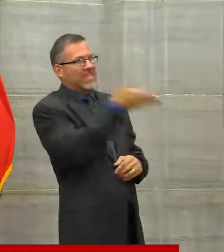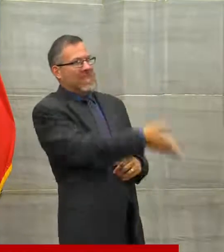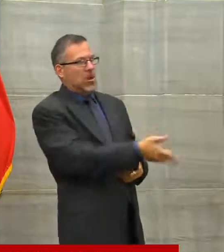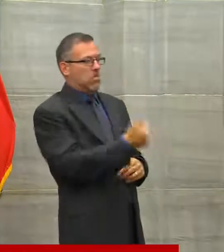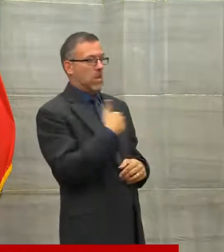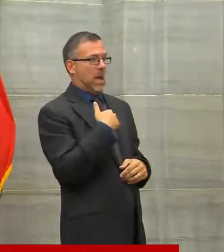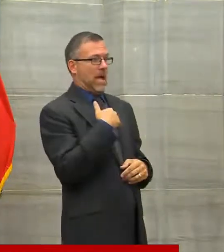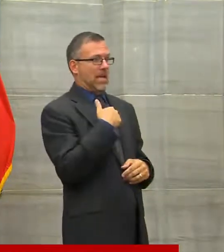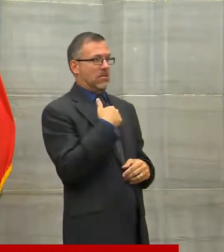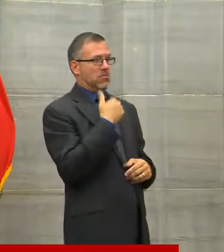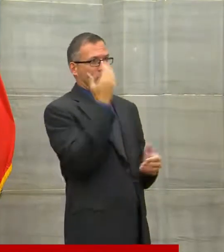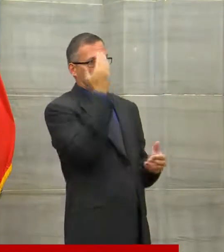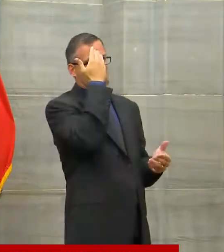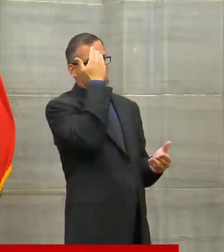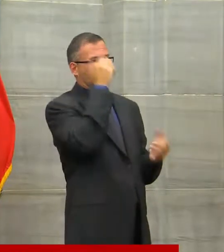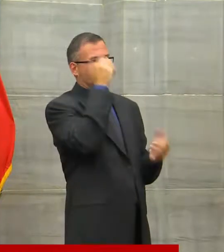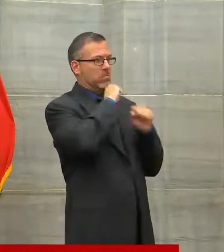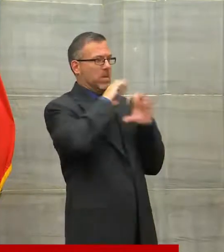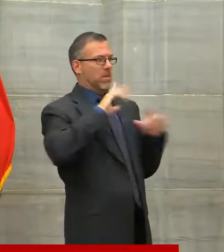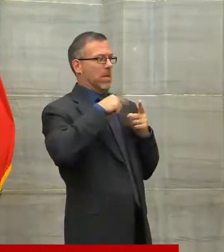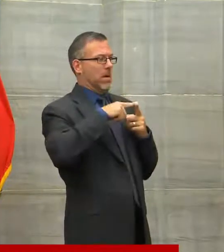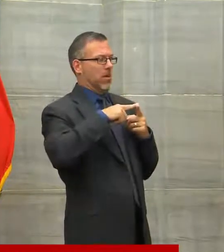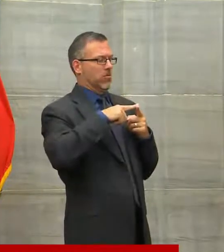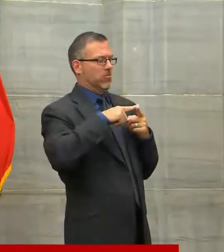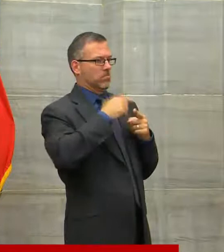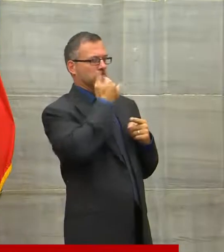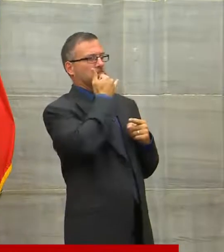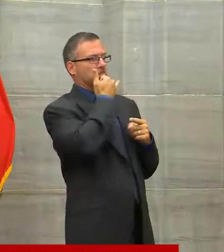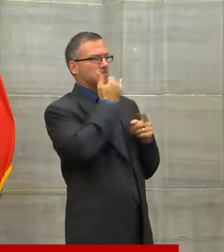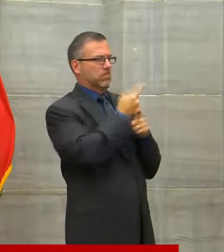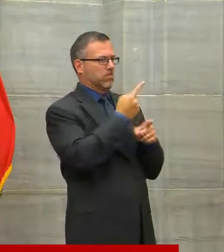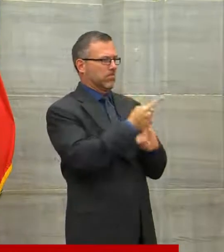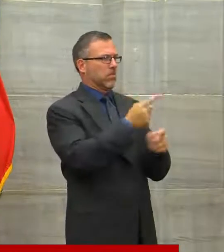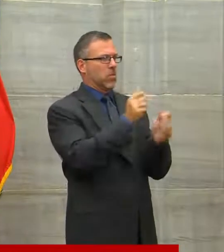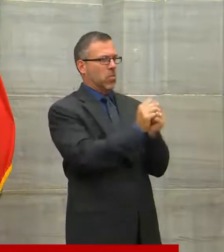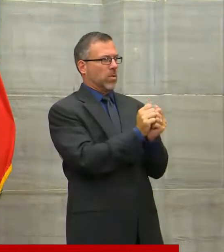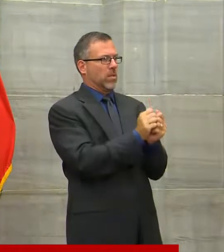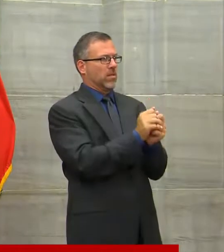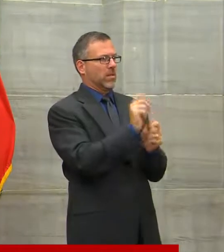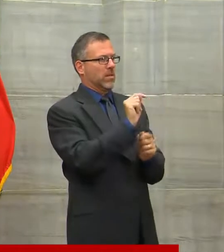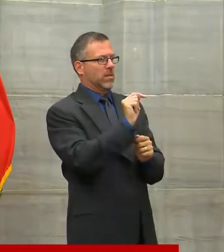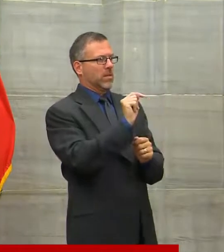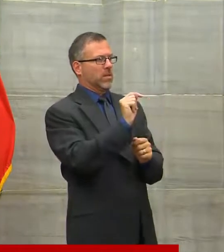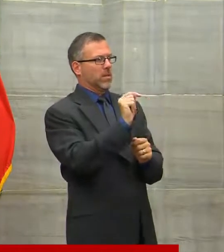aware of any inappropriate action by Highway Patrol in that incident.